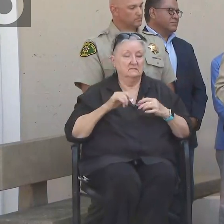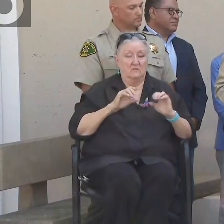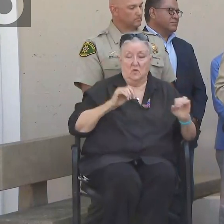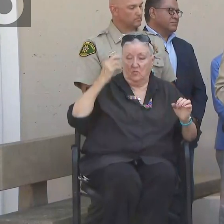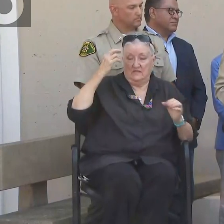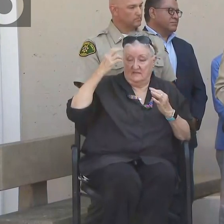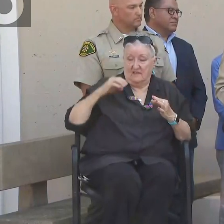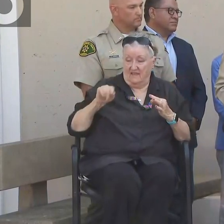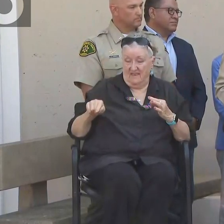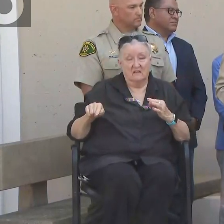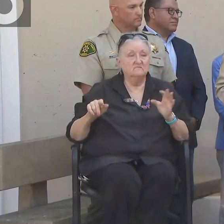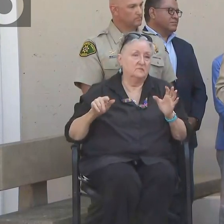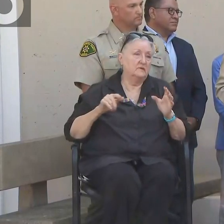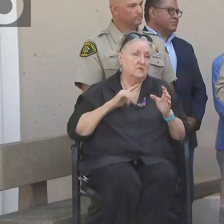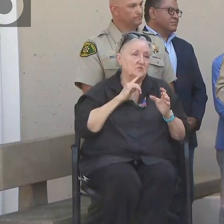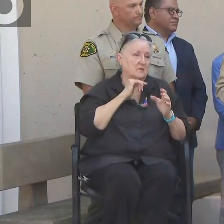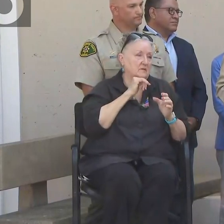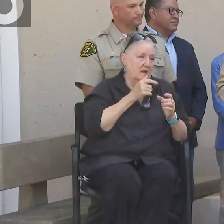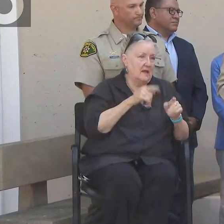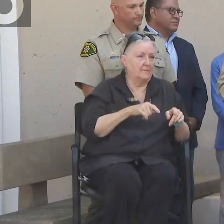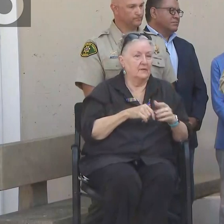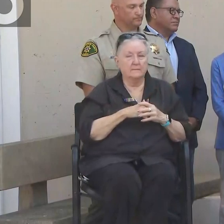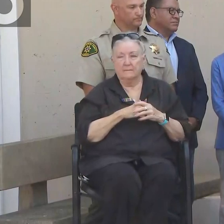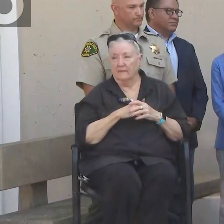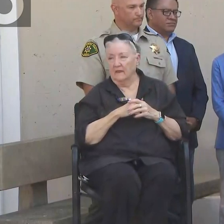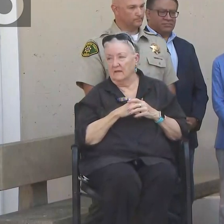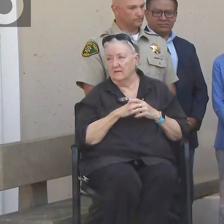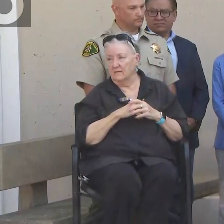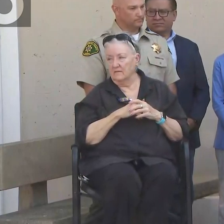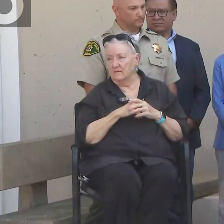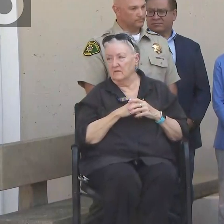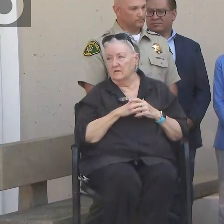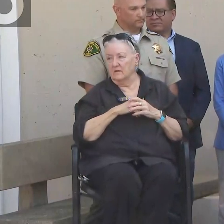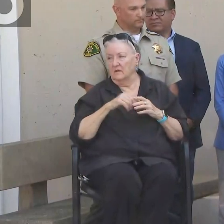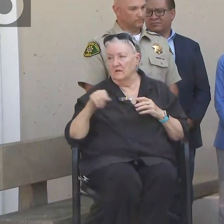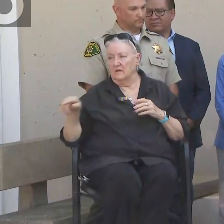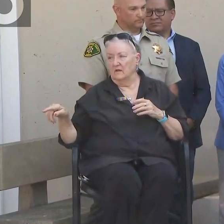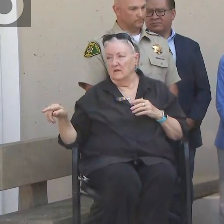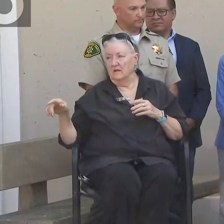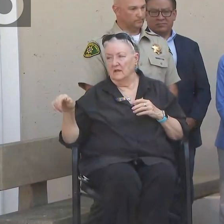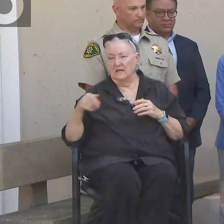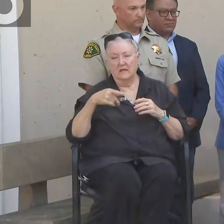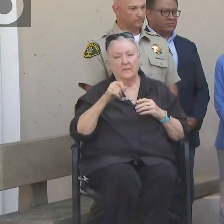going to make sure that that's not the case. So that's why we'll be conducting it.